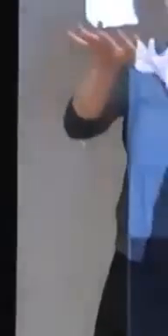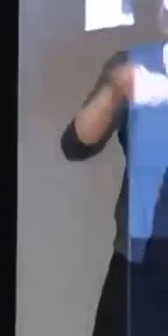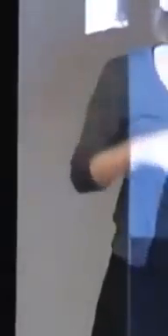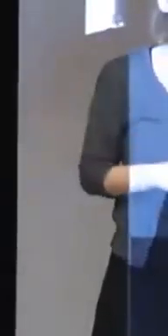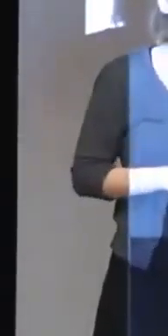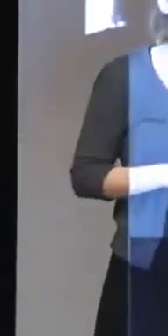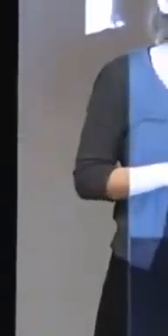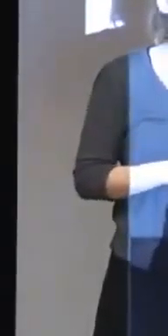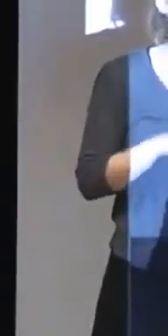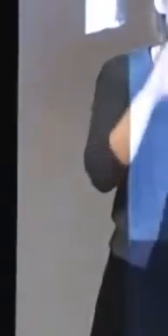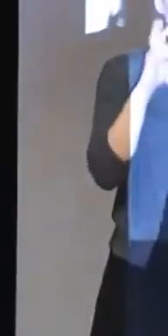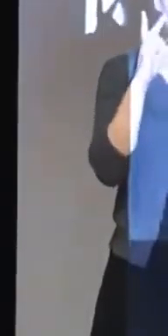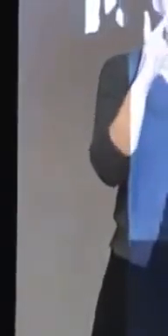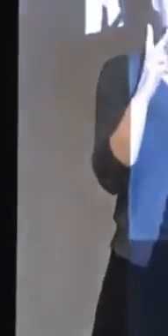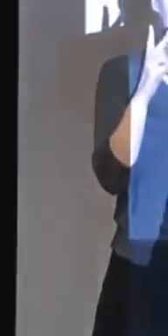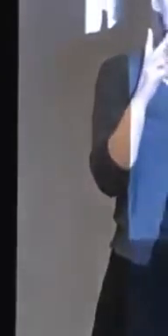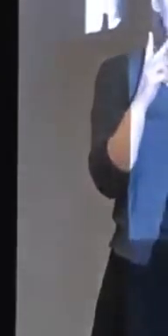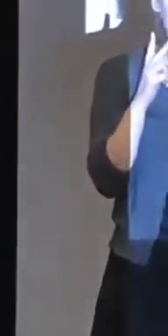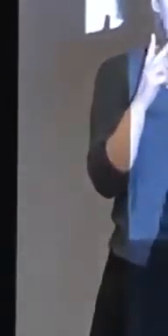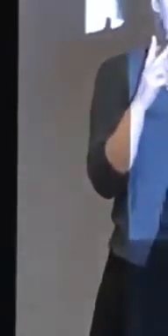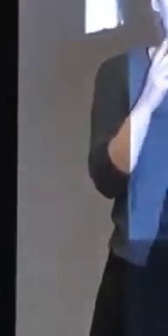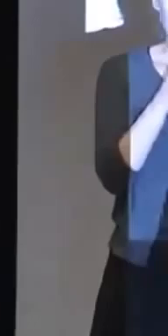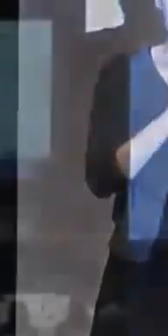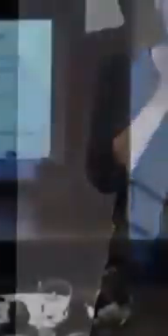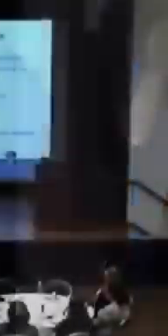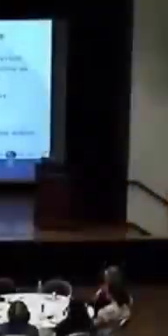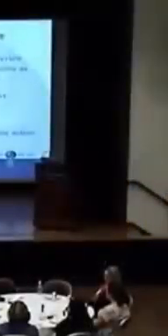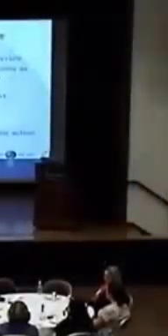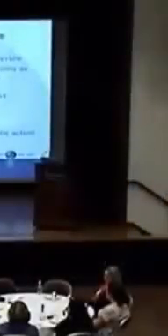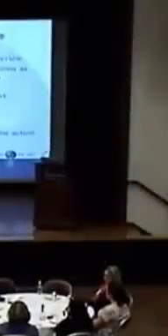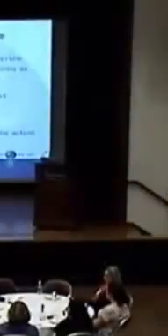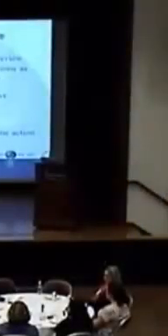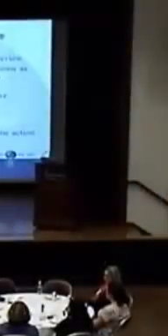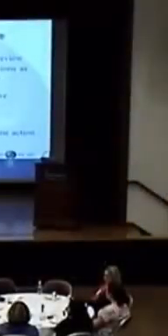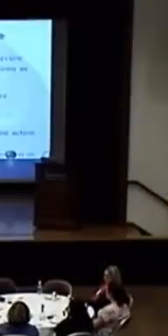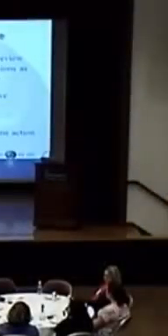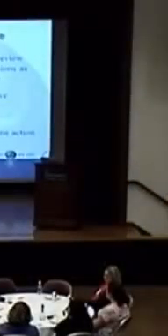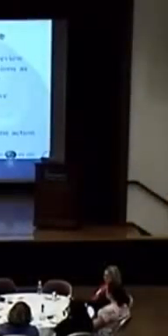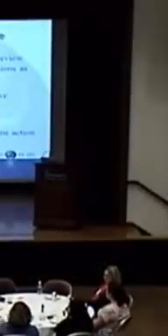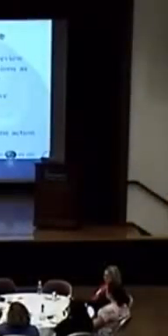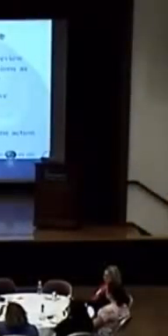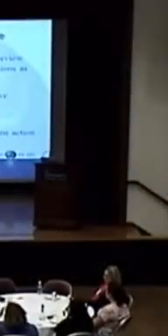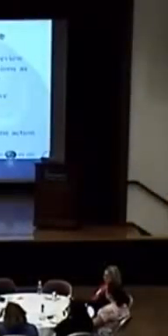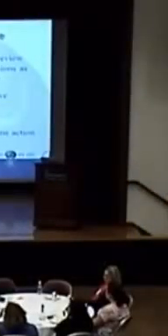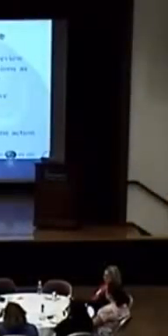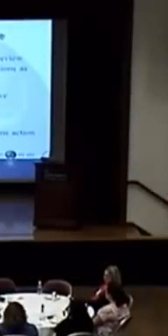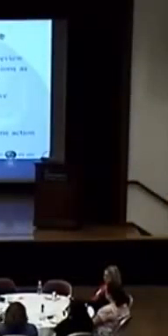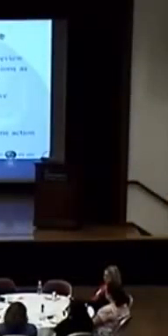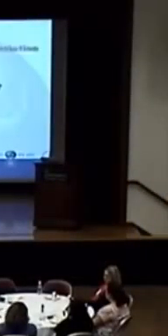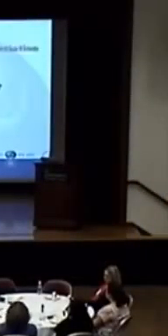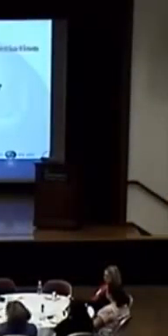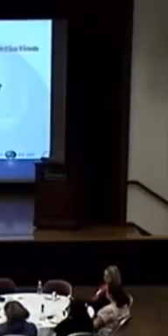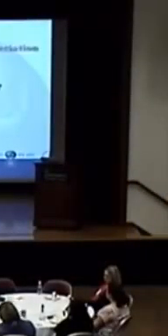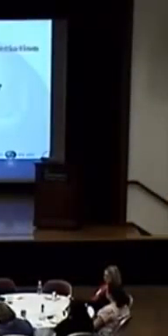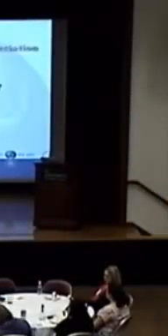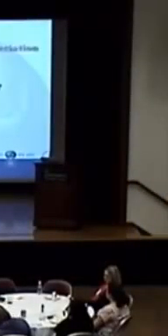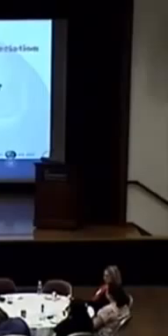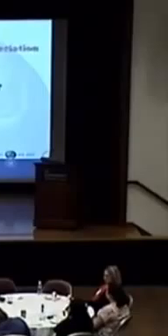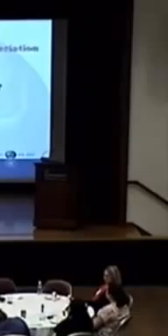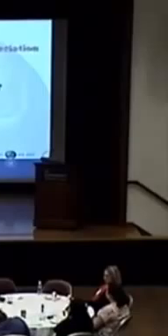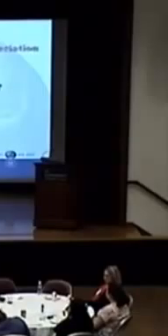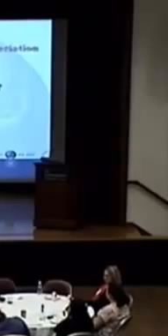appropriate. You'll see before you a bit of information coming up that talks about our process. There are very simple